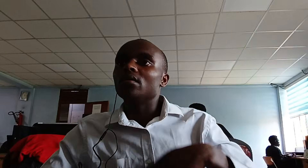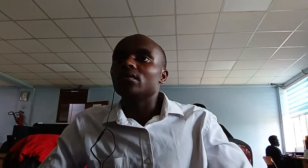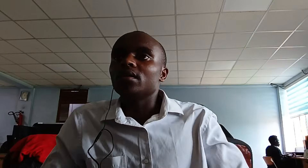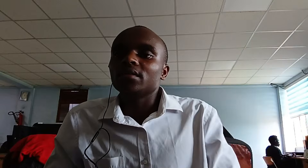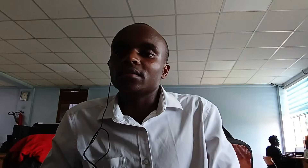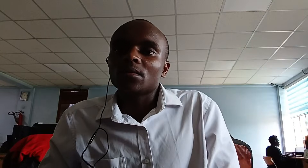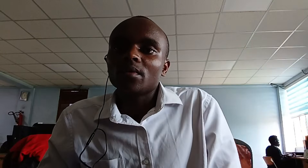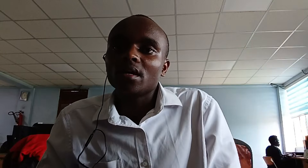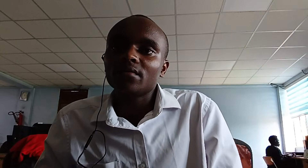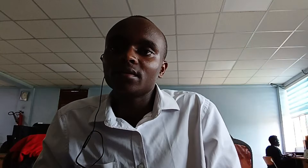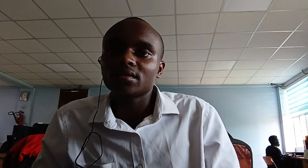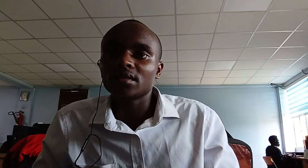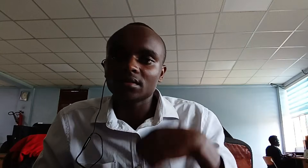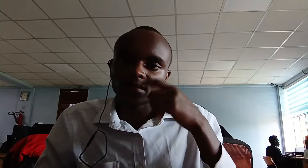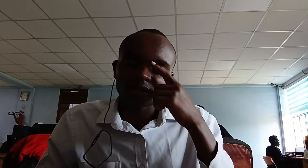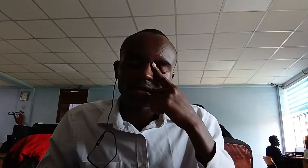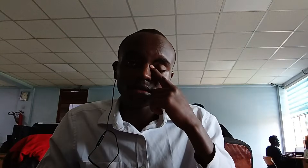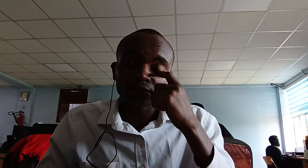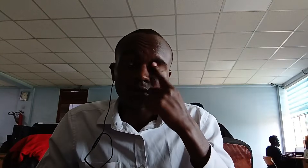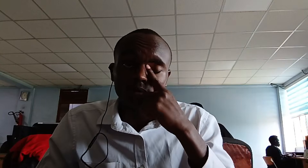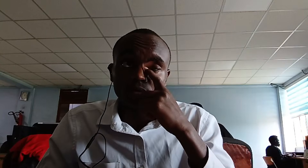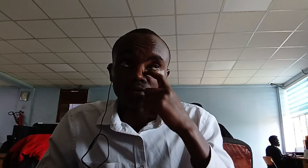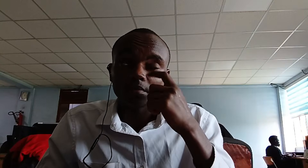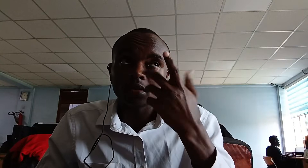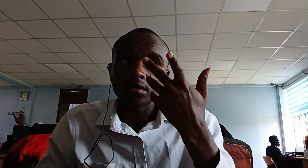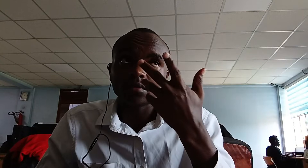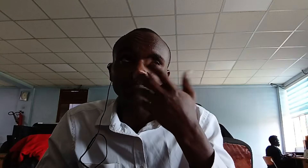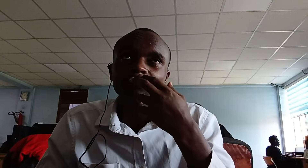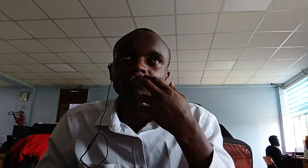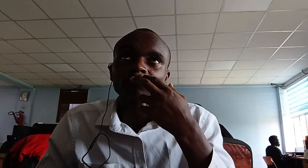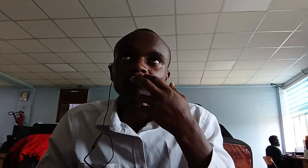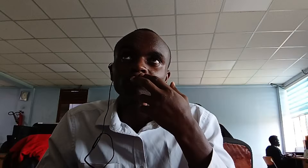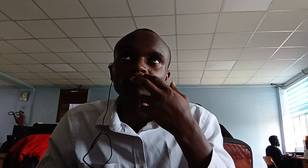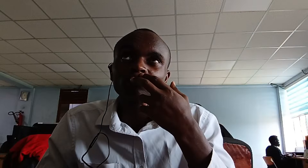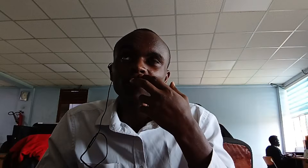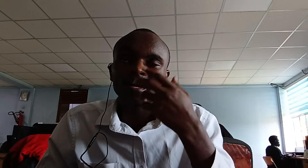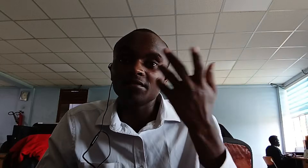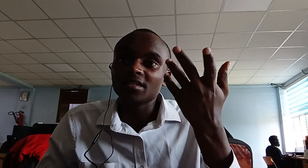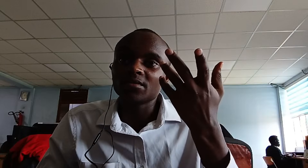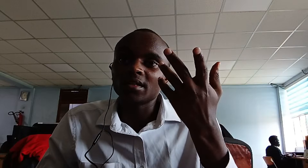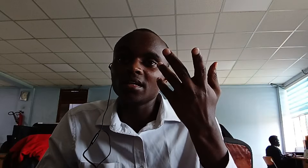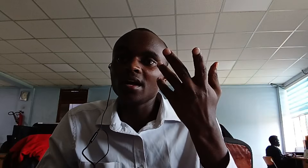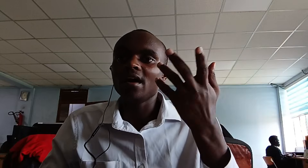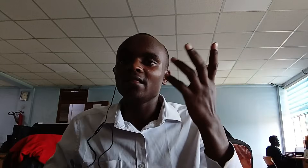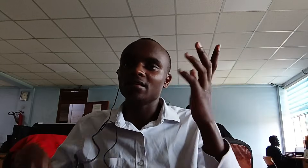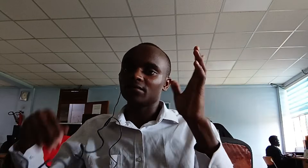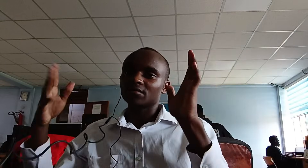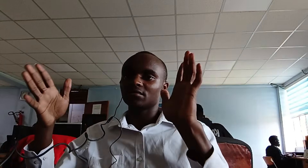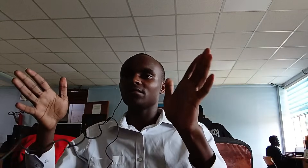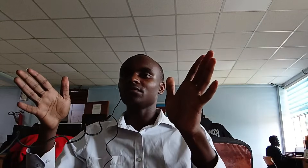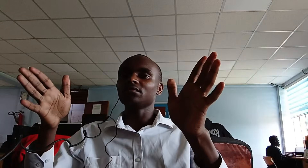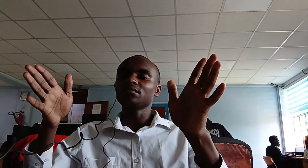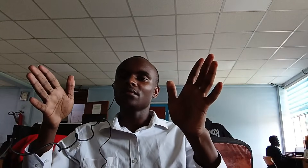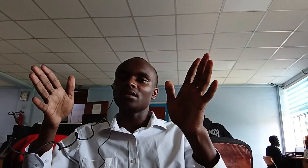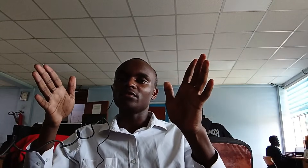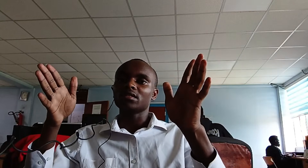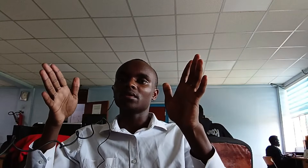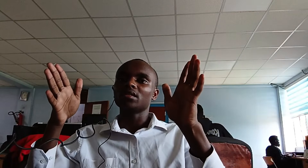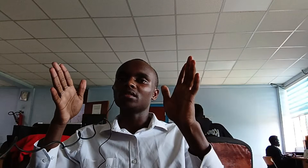Okay, we have the other sign for couple. Maybe you have just wedded, they're in front of you, and you're explaining to a